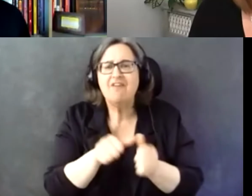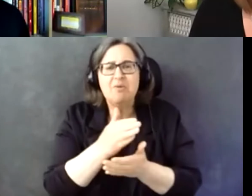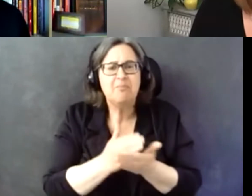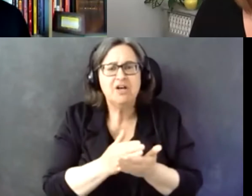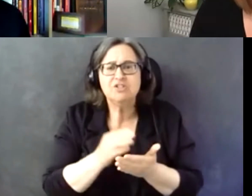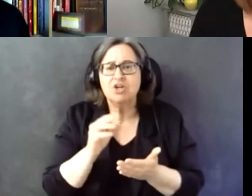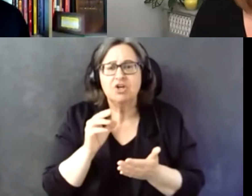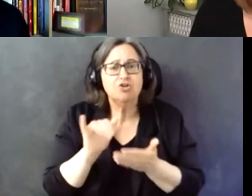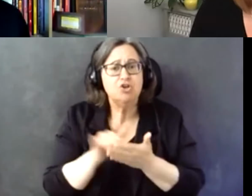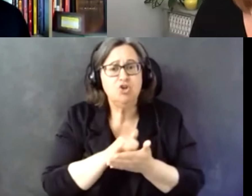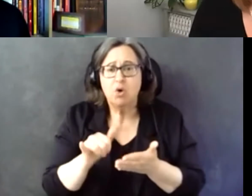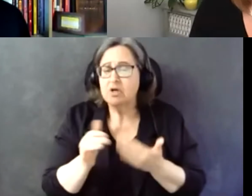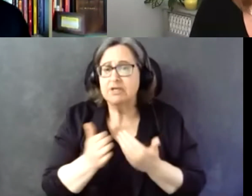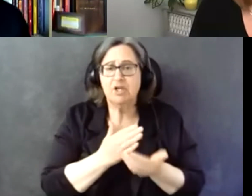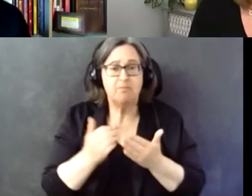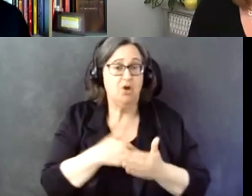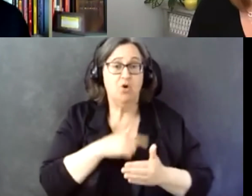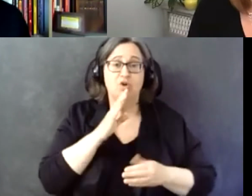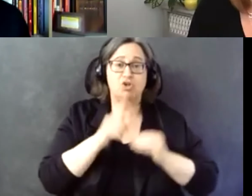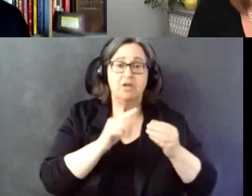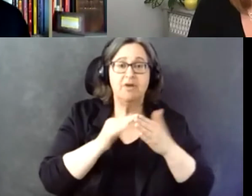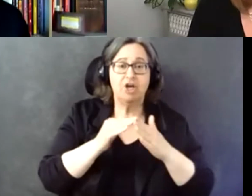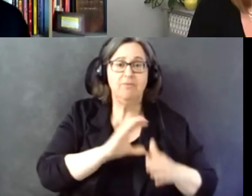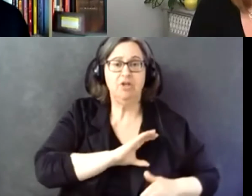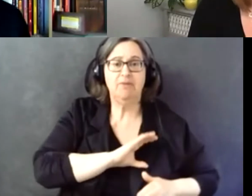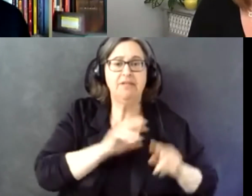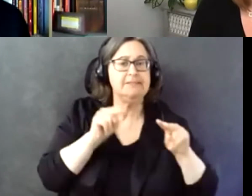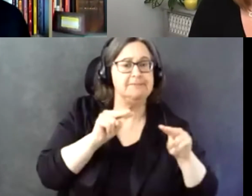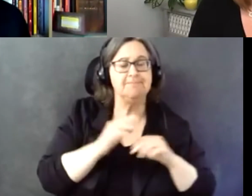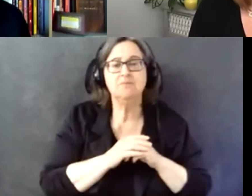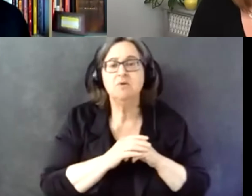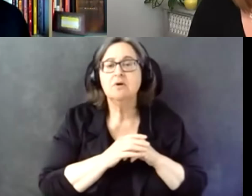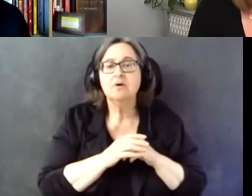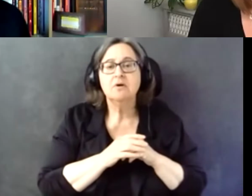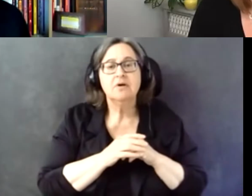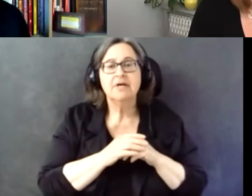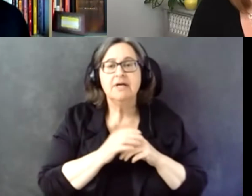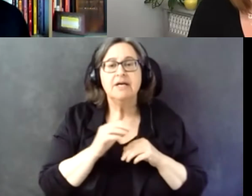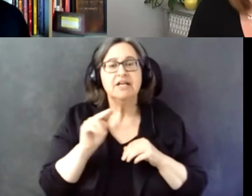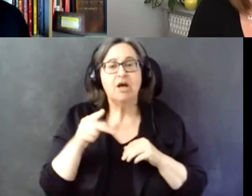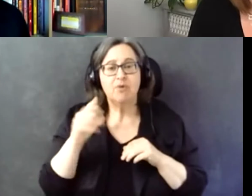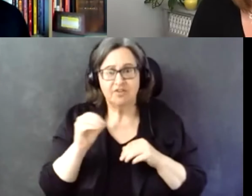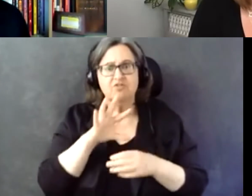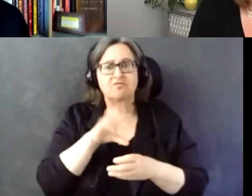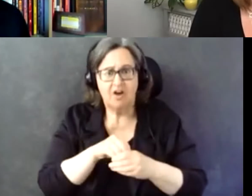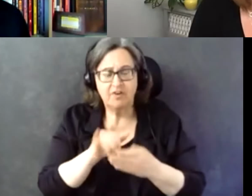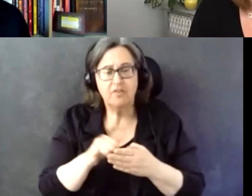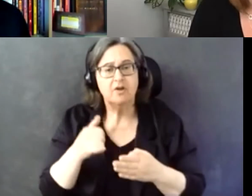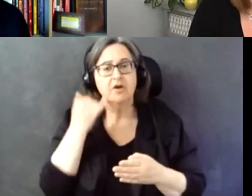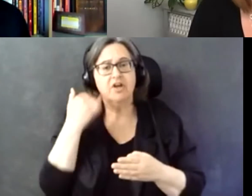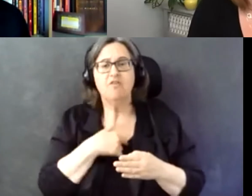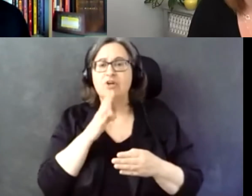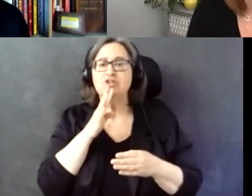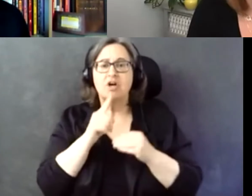uh as you just laid out whether it's if we're talking about community policing um and you know non-profits play a role in that if we talk about